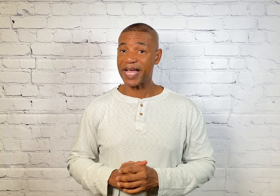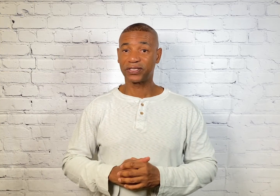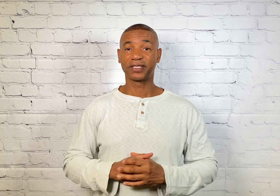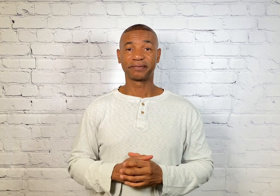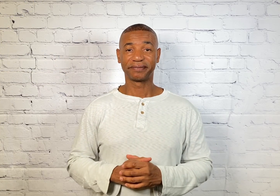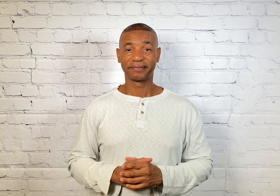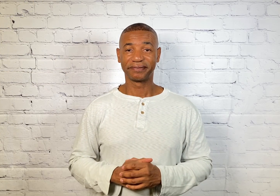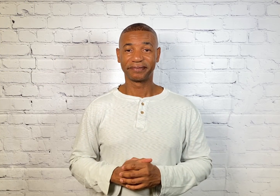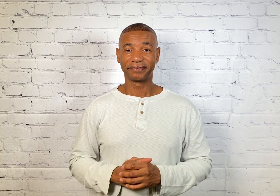last.